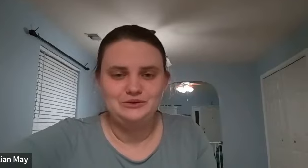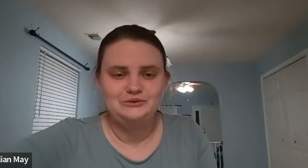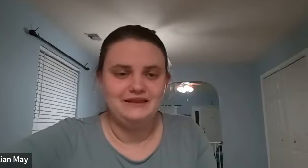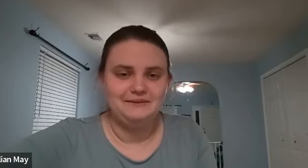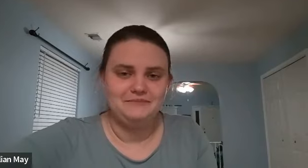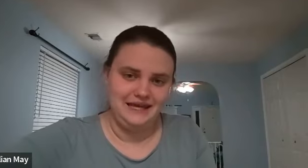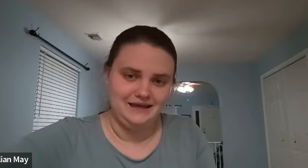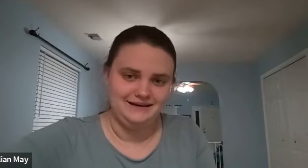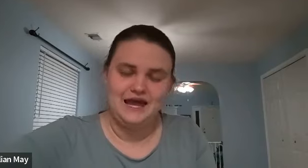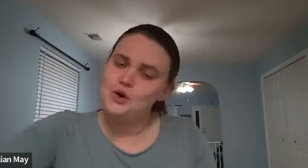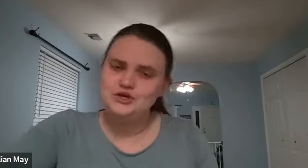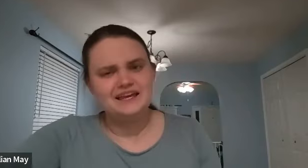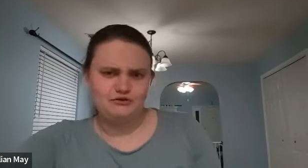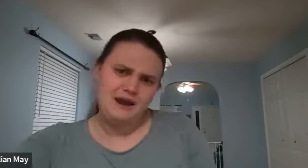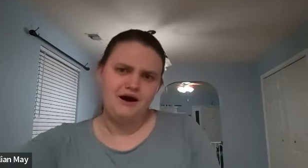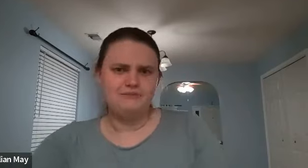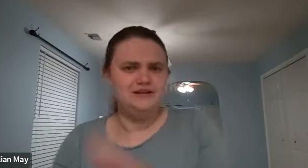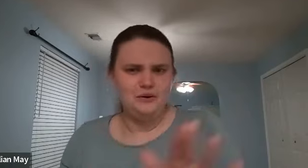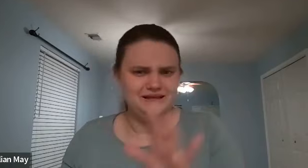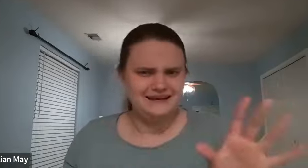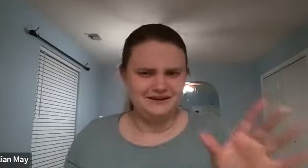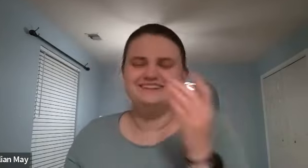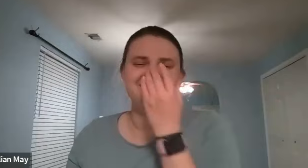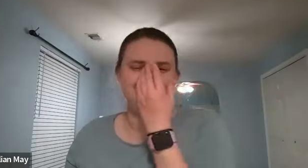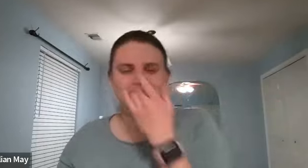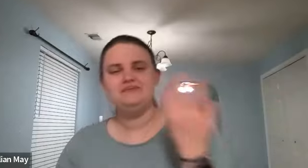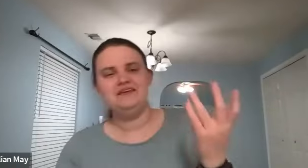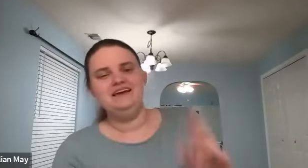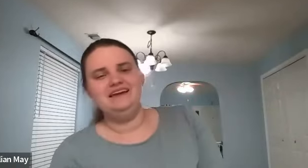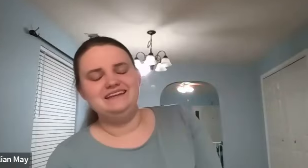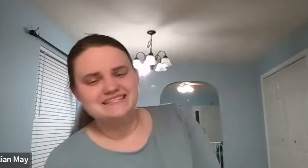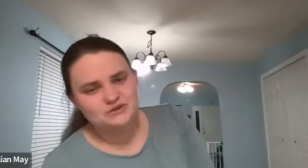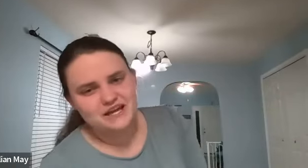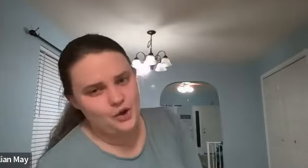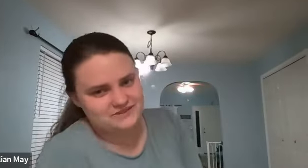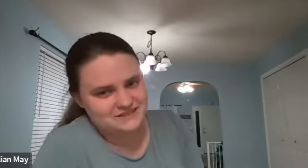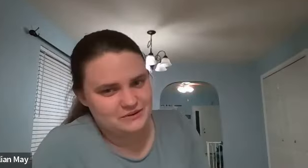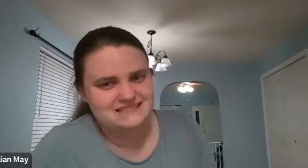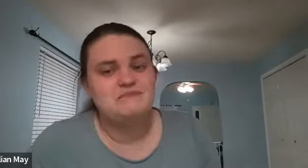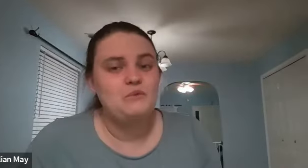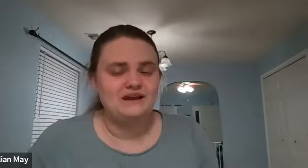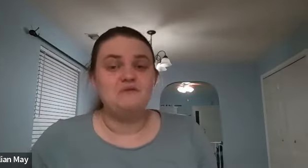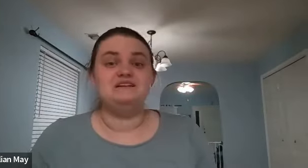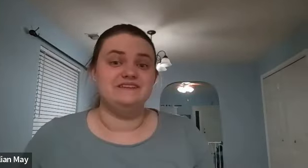know you like my dad. I know you like your grandpa, but no, he's not here. So he secretly hopes it's always someone coming to